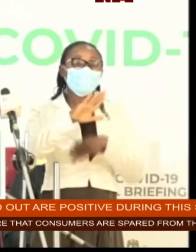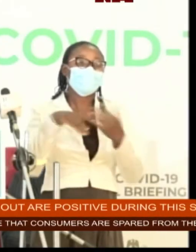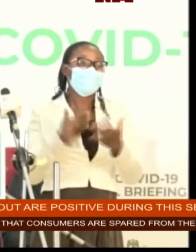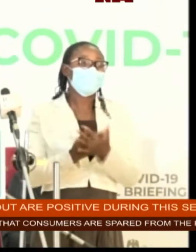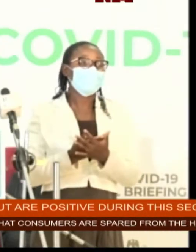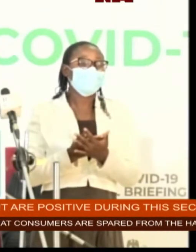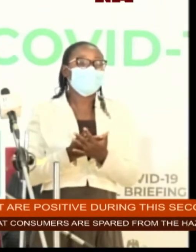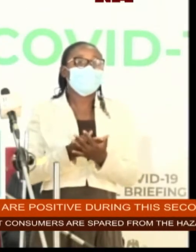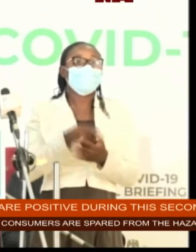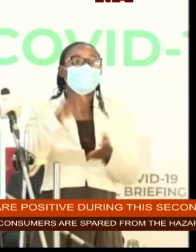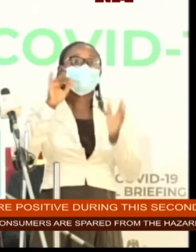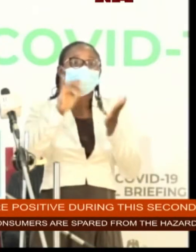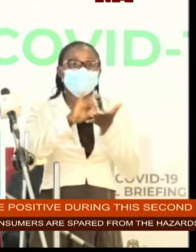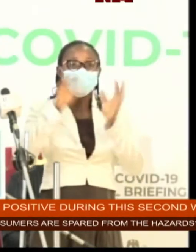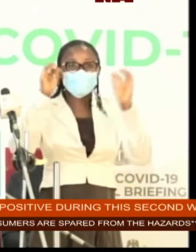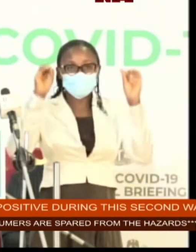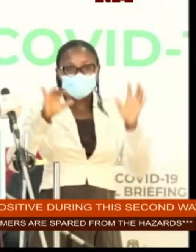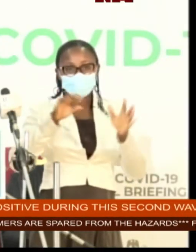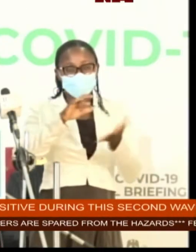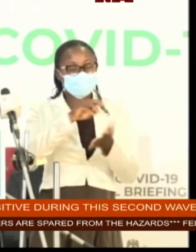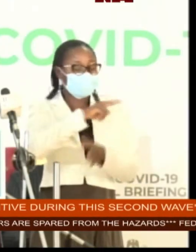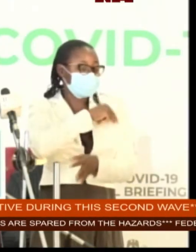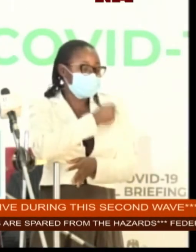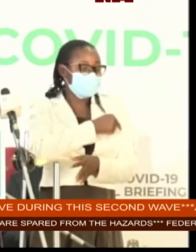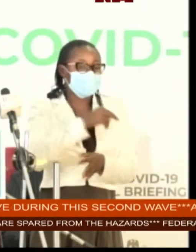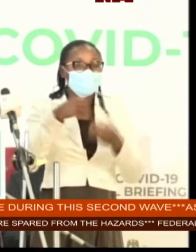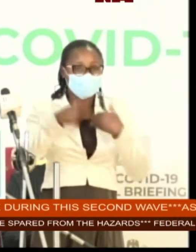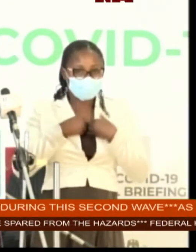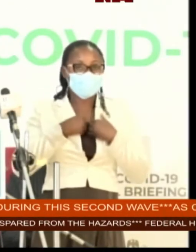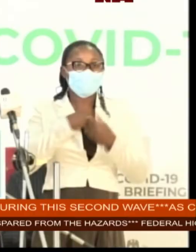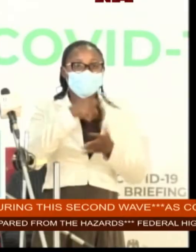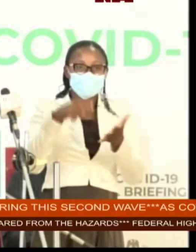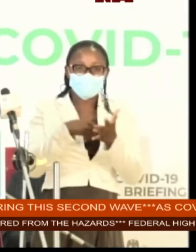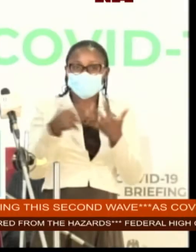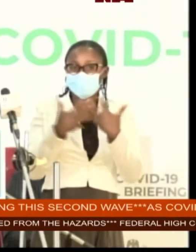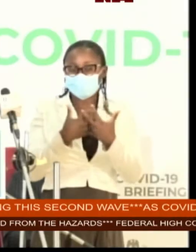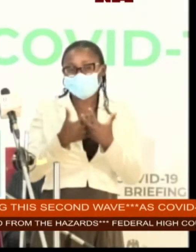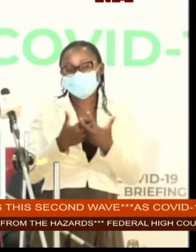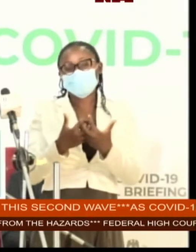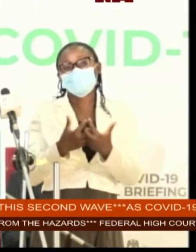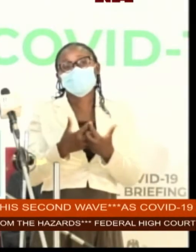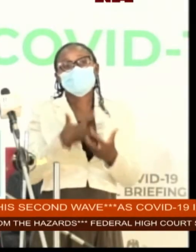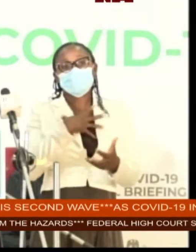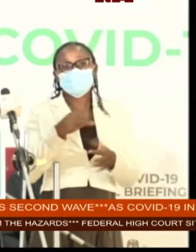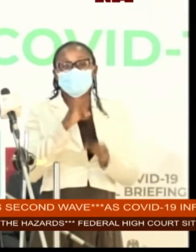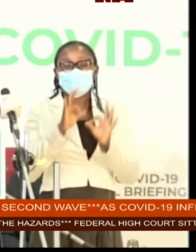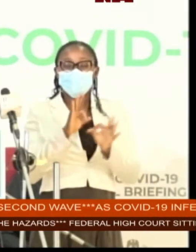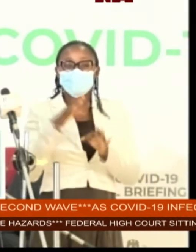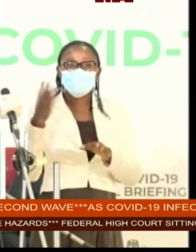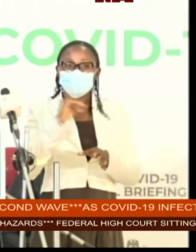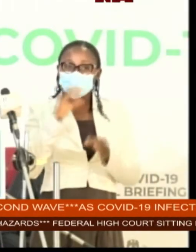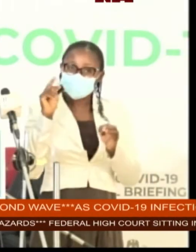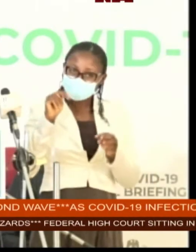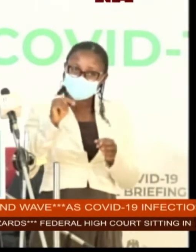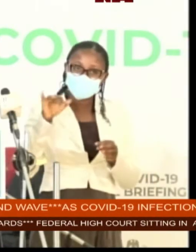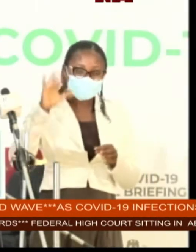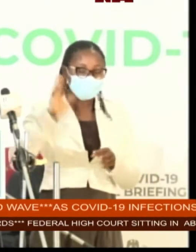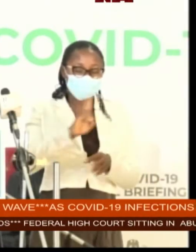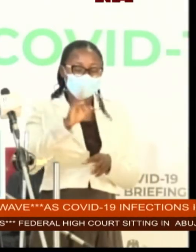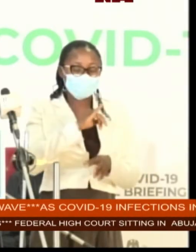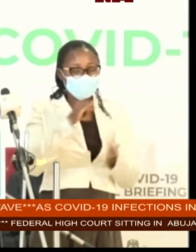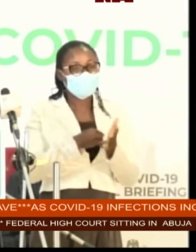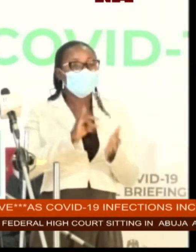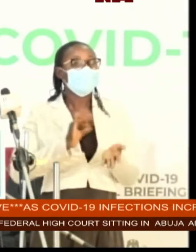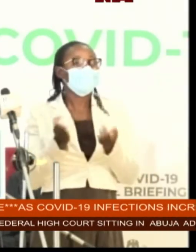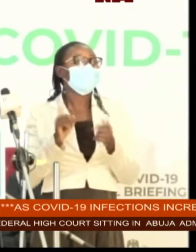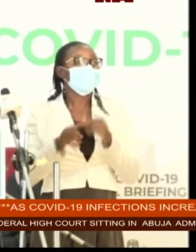have ventilators, and when they are indicated, they will be put to use. Let me also add that